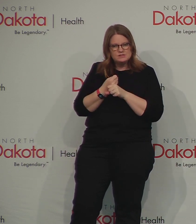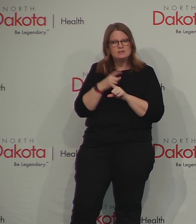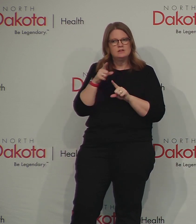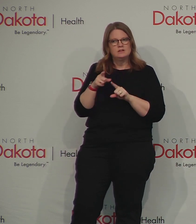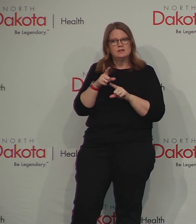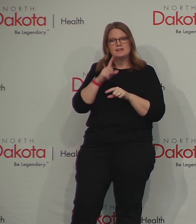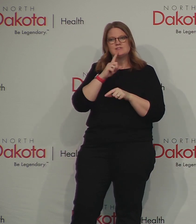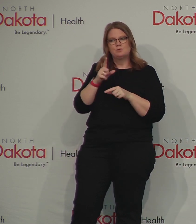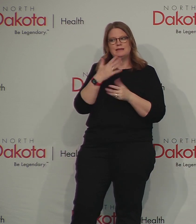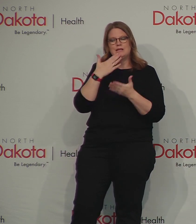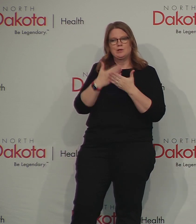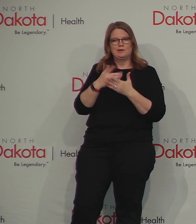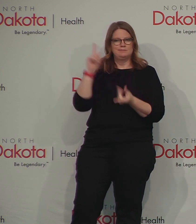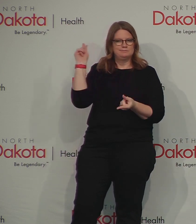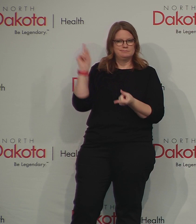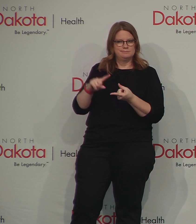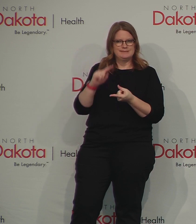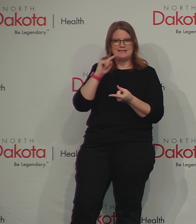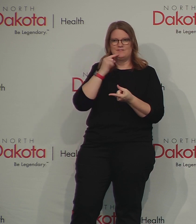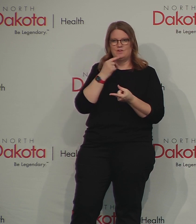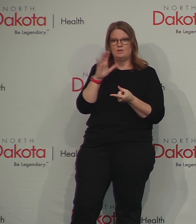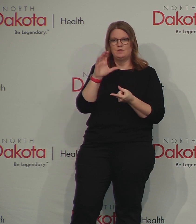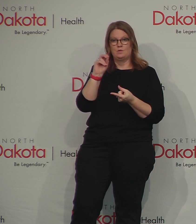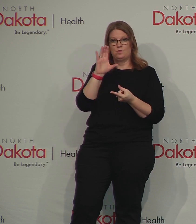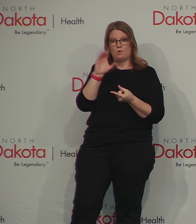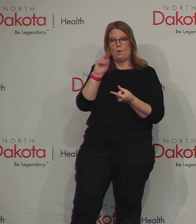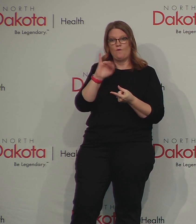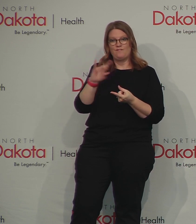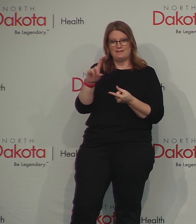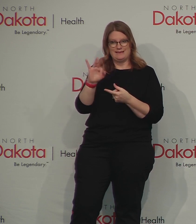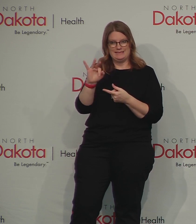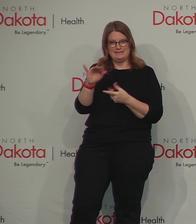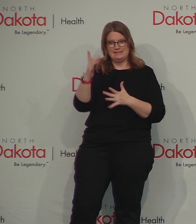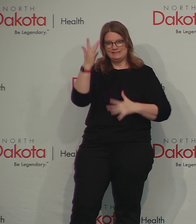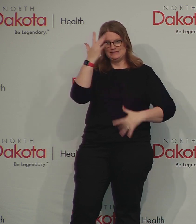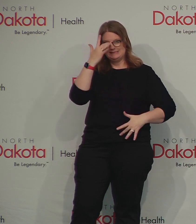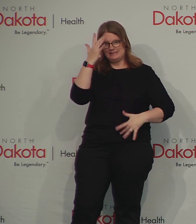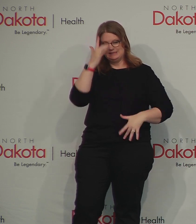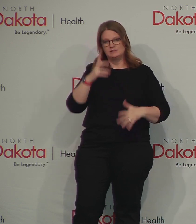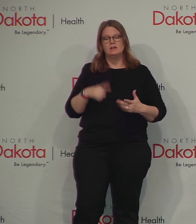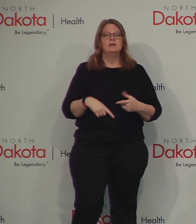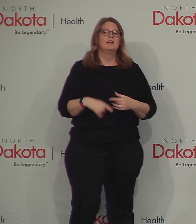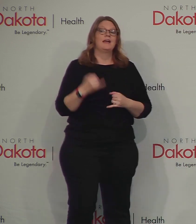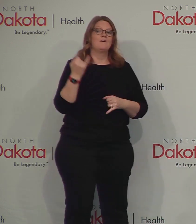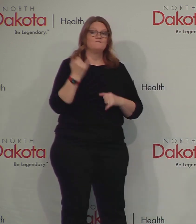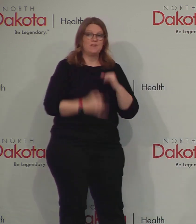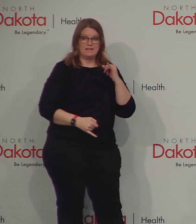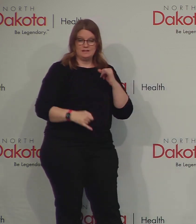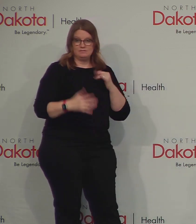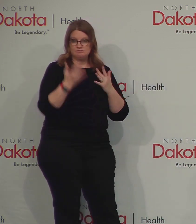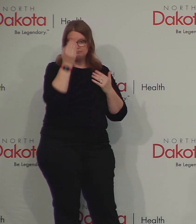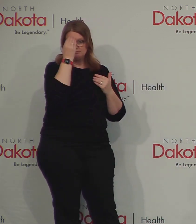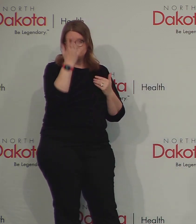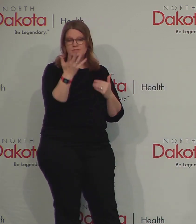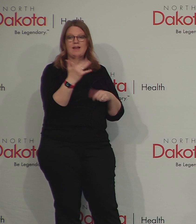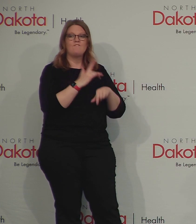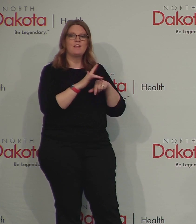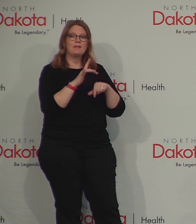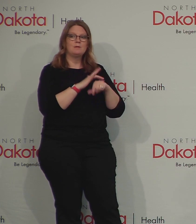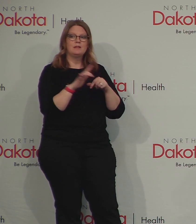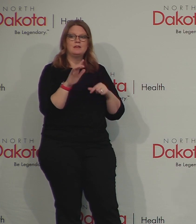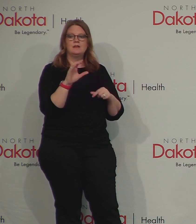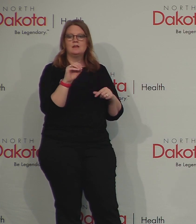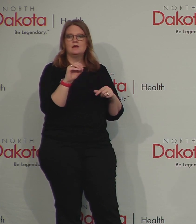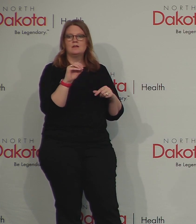effective in reducing the severity of COVID-19 disease. Finally, I would also like to inform you about the availability